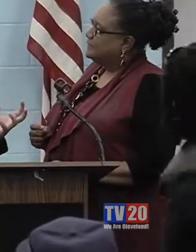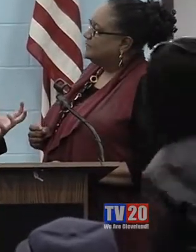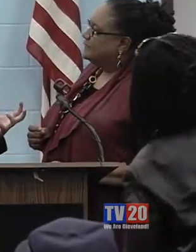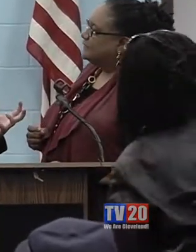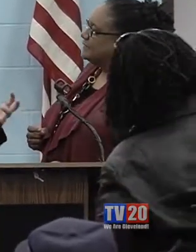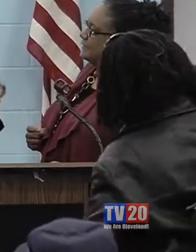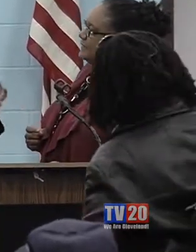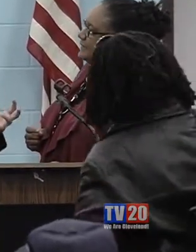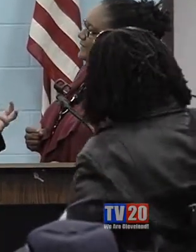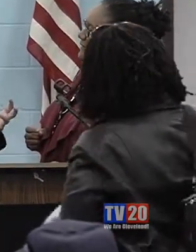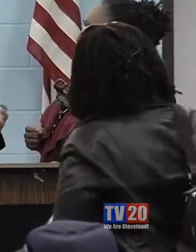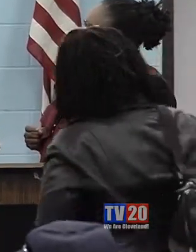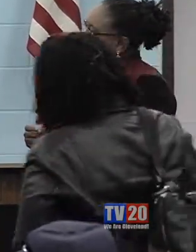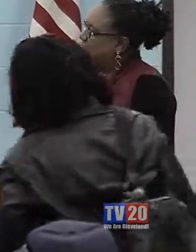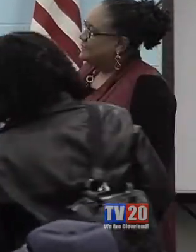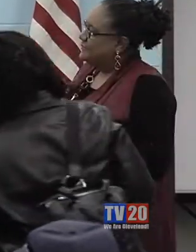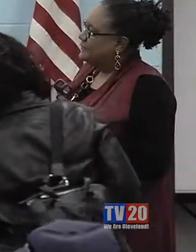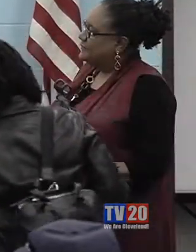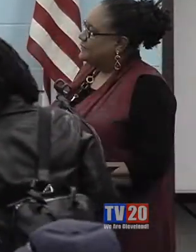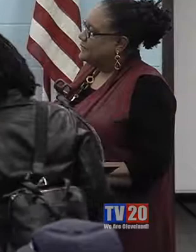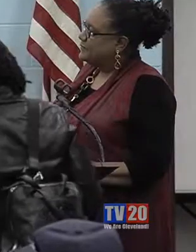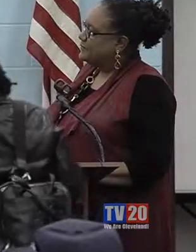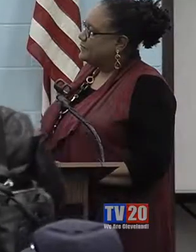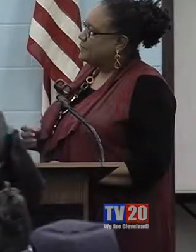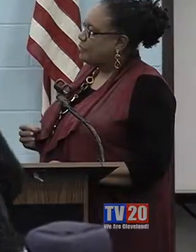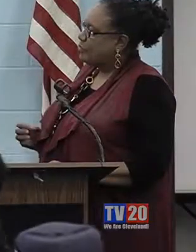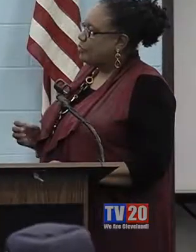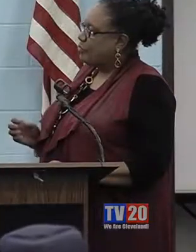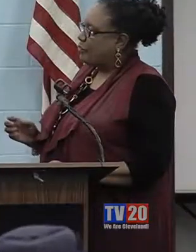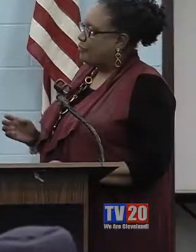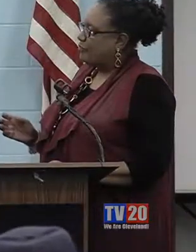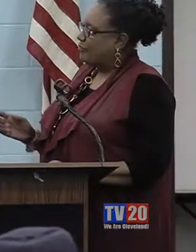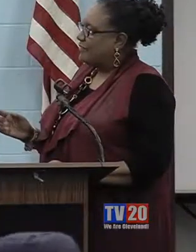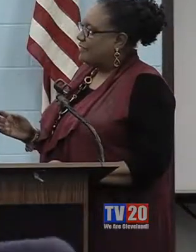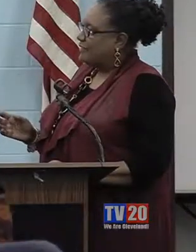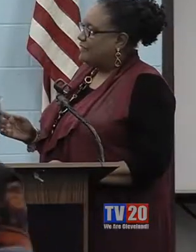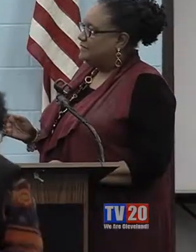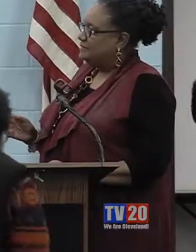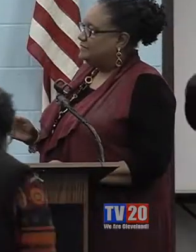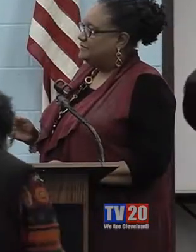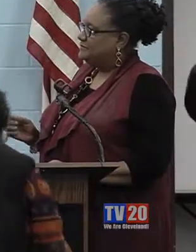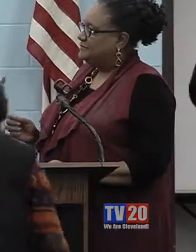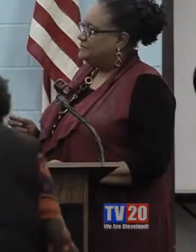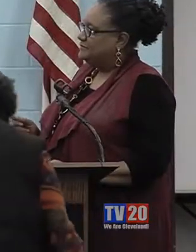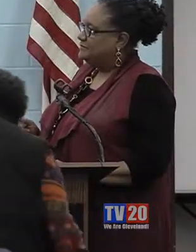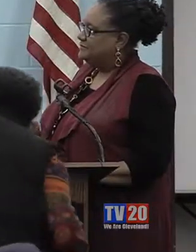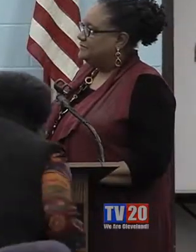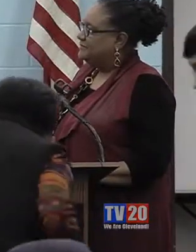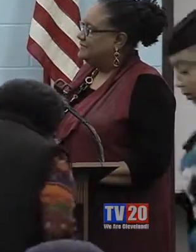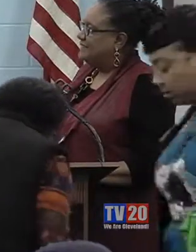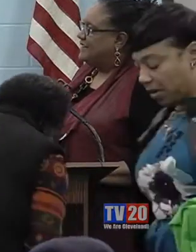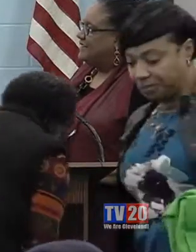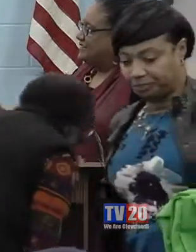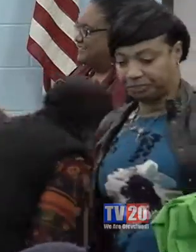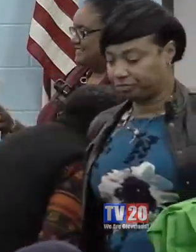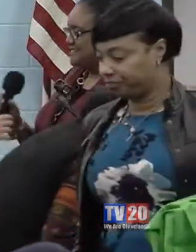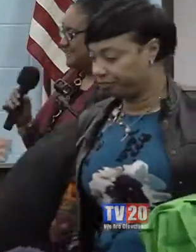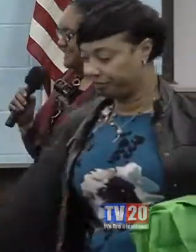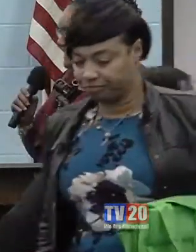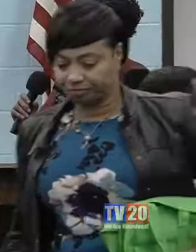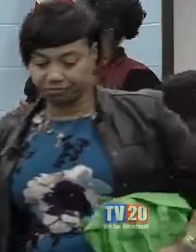just turn it over as we close to Fatima Perkins from the Western Reserve Area Agency on Aging to synthesize the day for